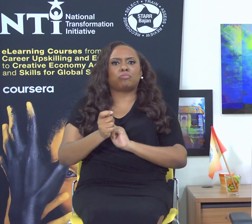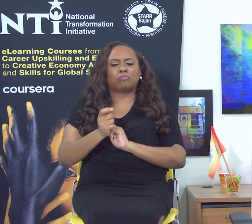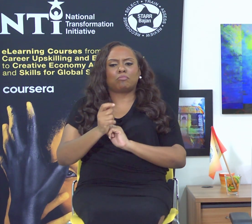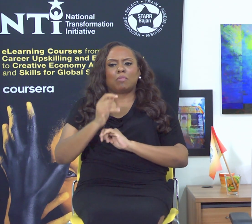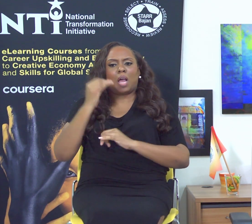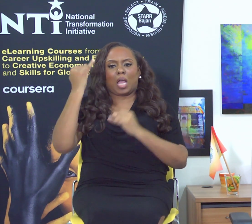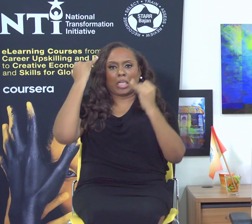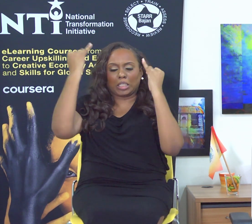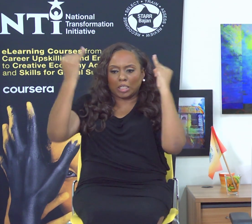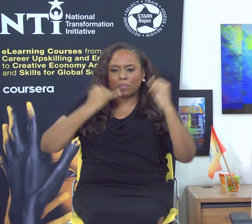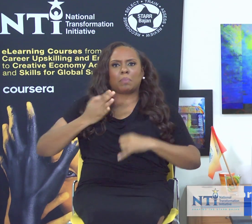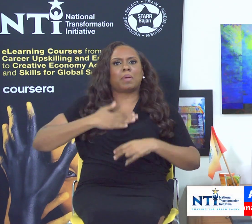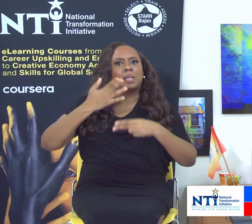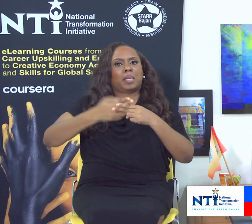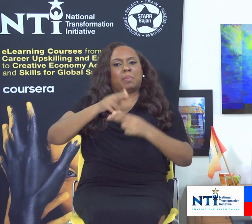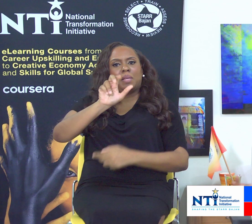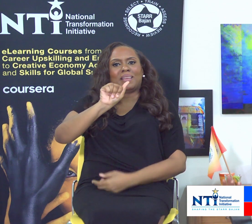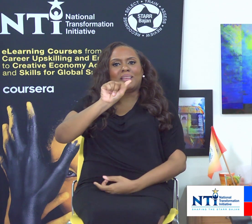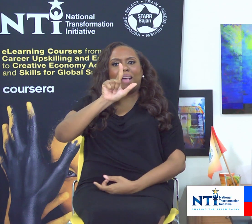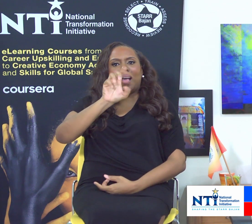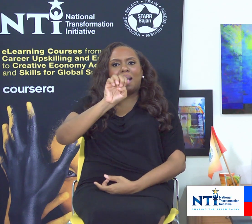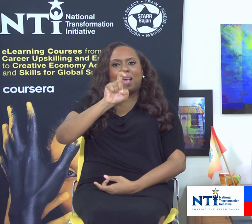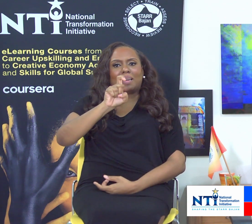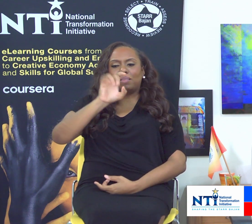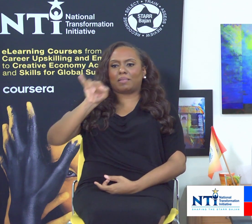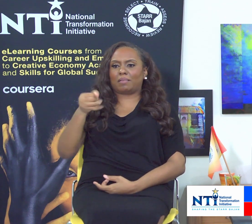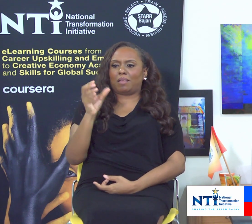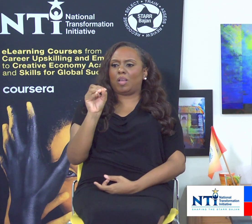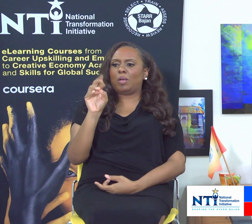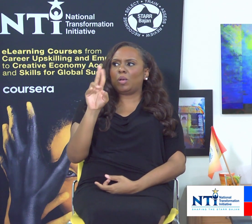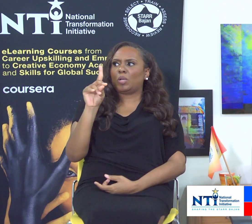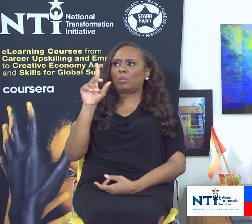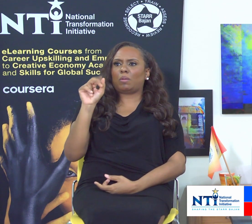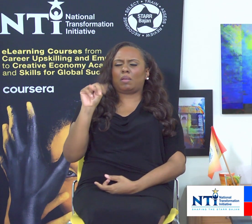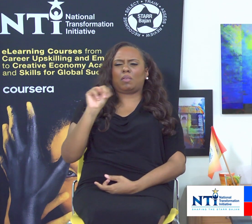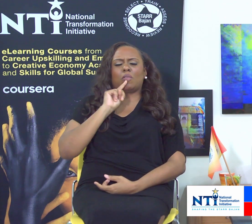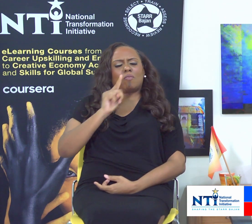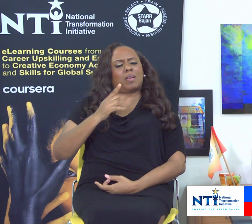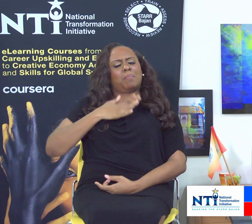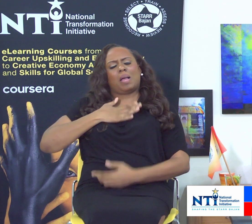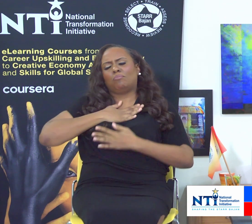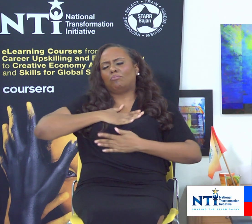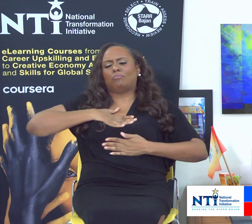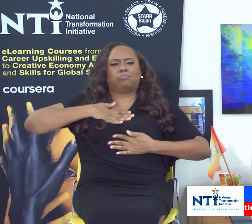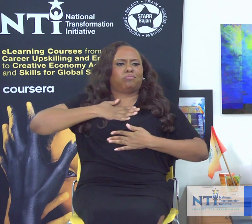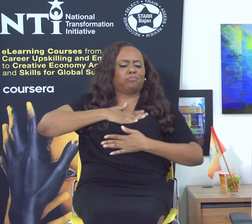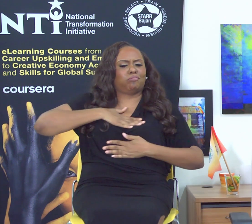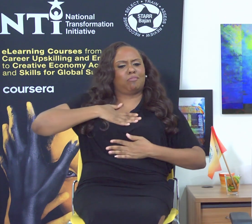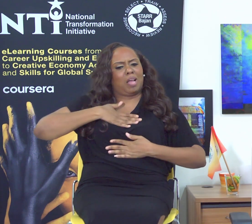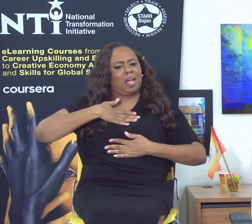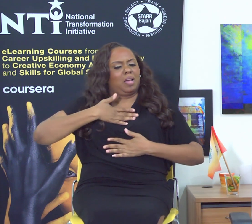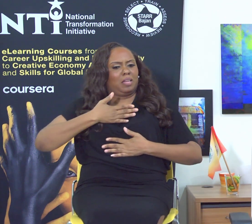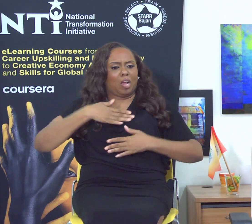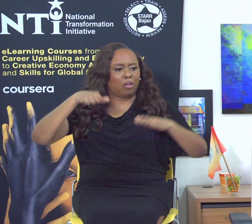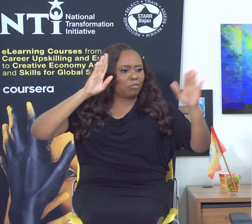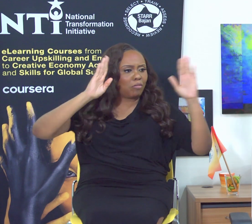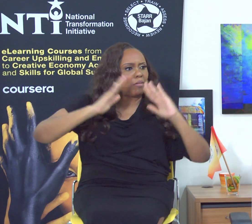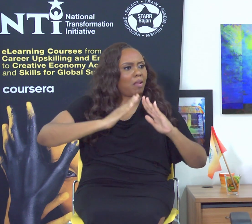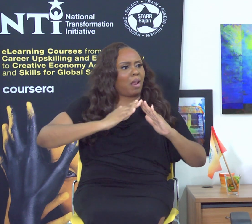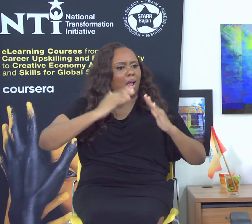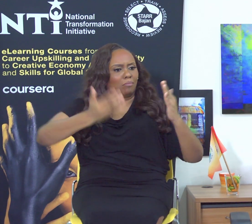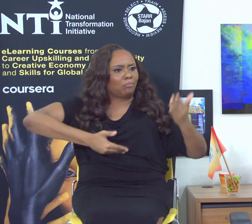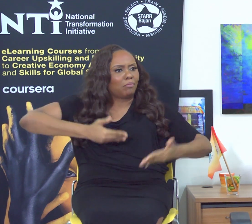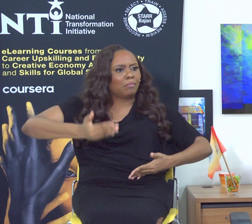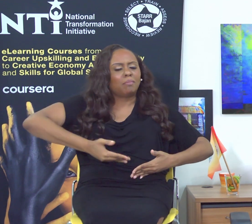Alex Jordan, and it's my honor to host this event today, where we meet and greet three